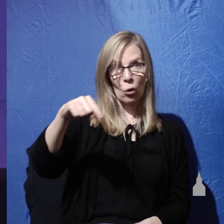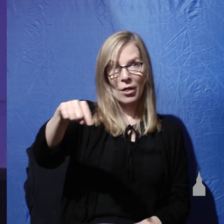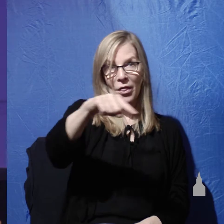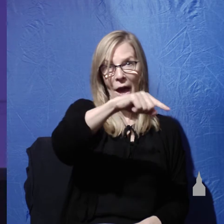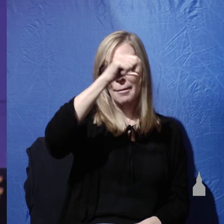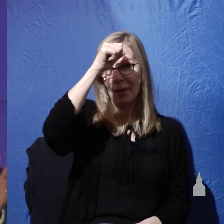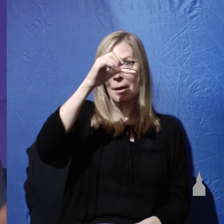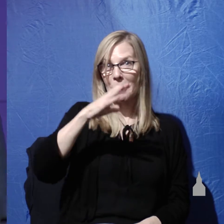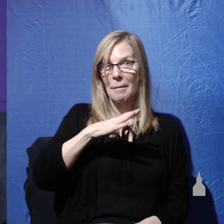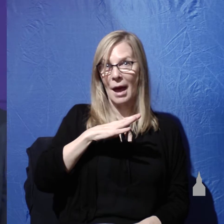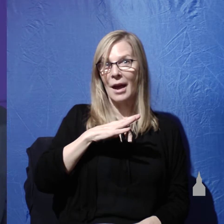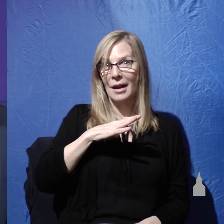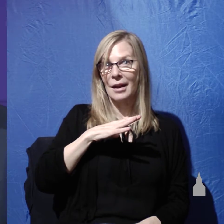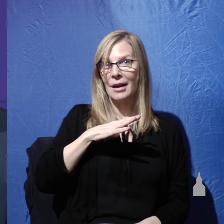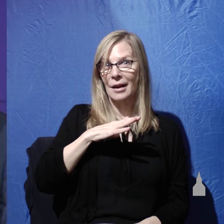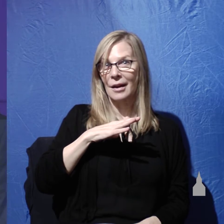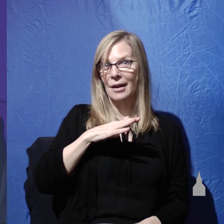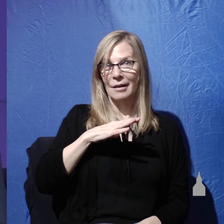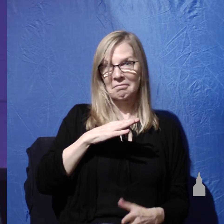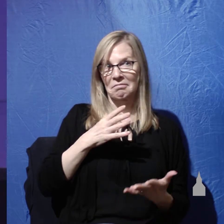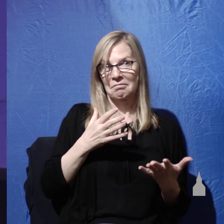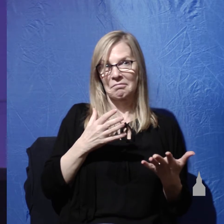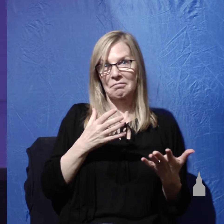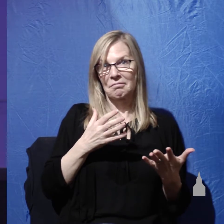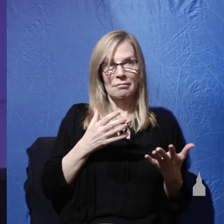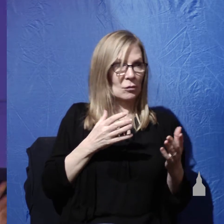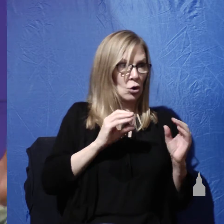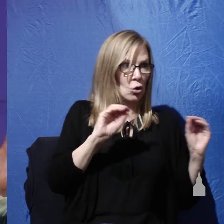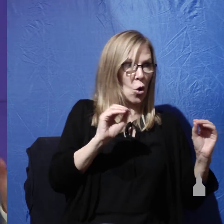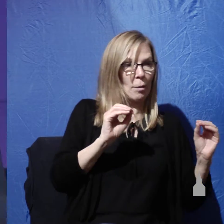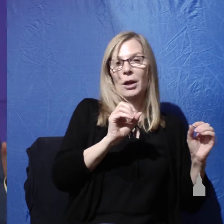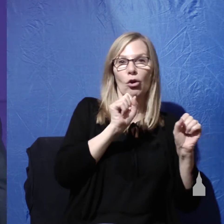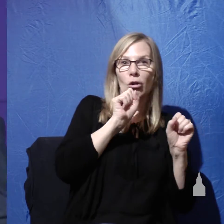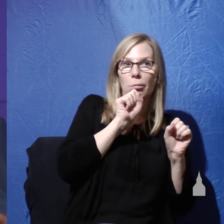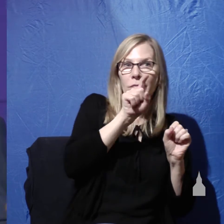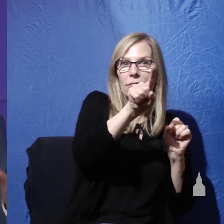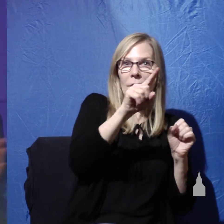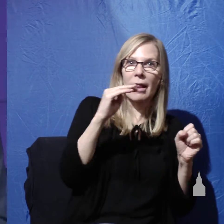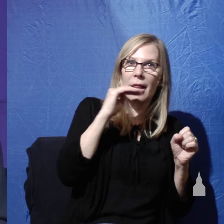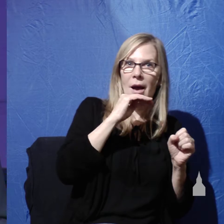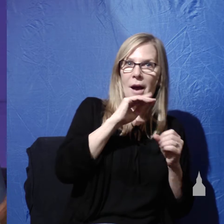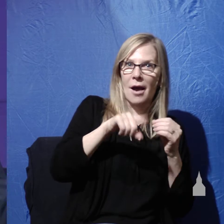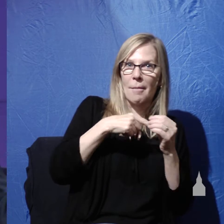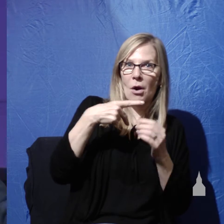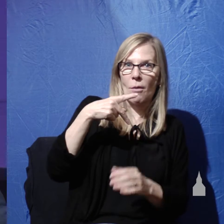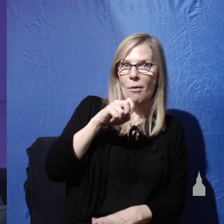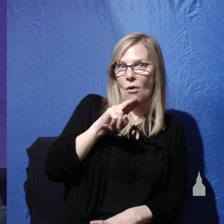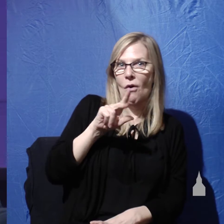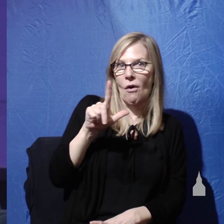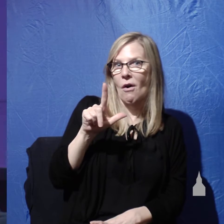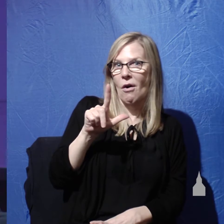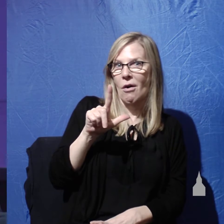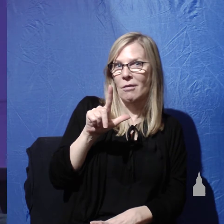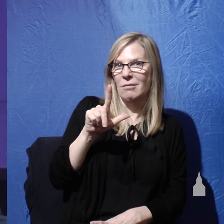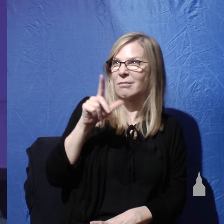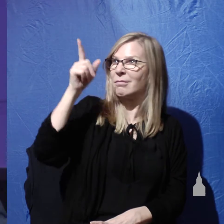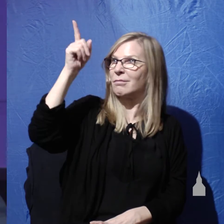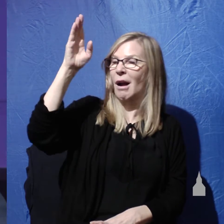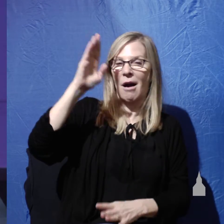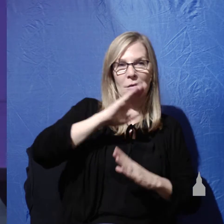the men of the Sanhedrin from giving an untrue and a distorted picture of Paul and the message that he